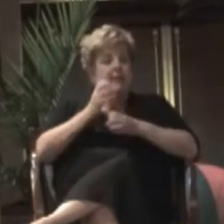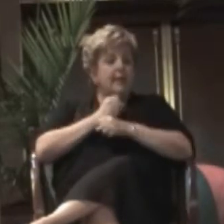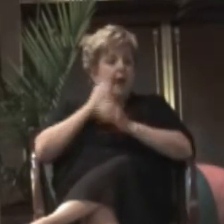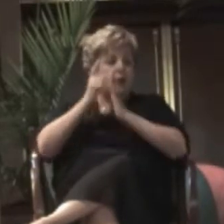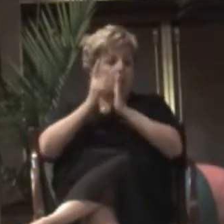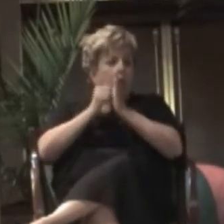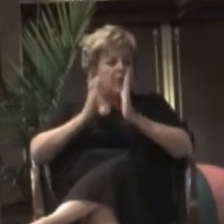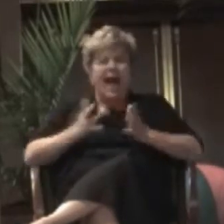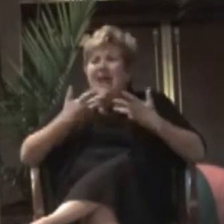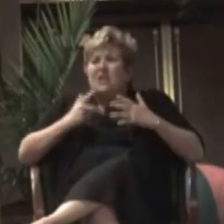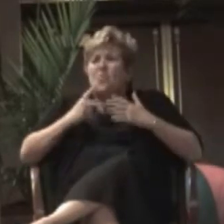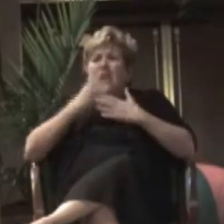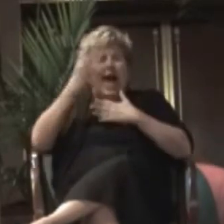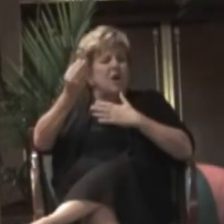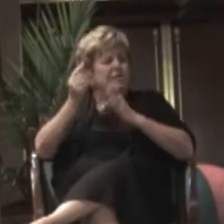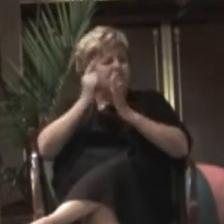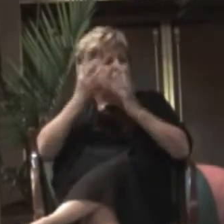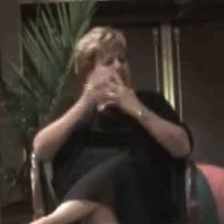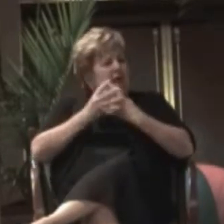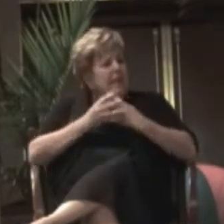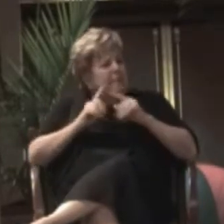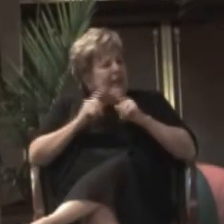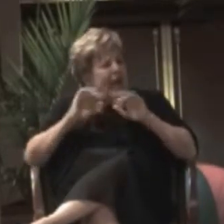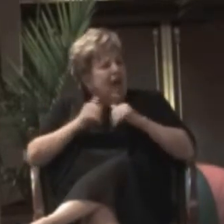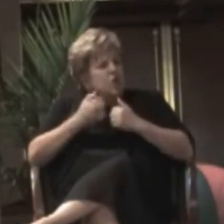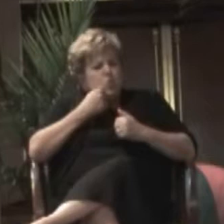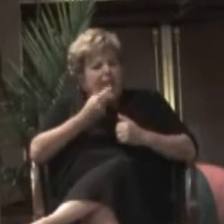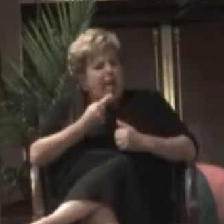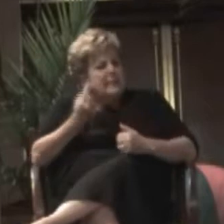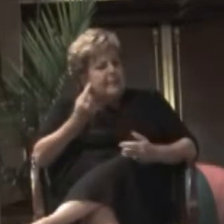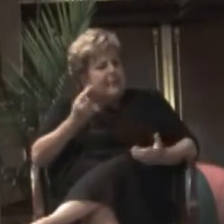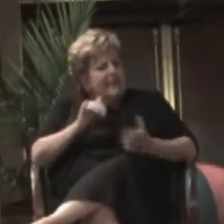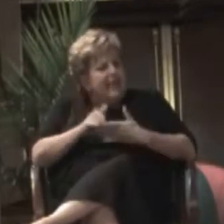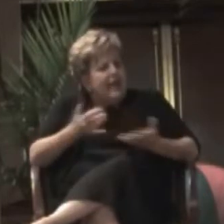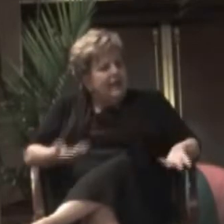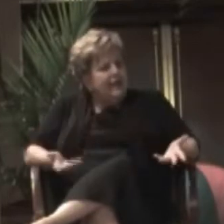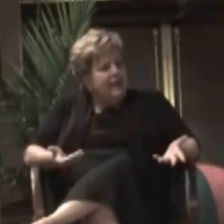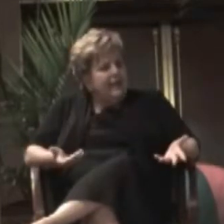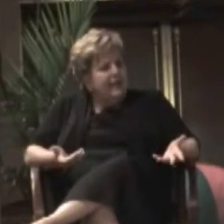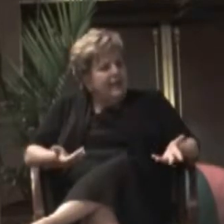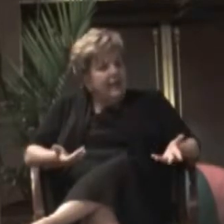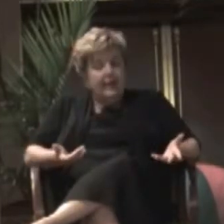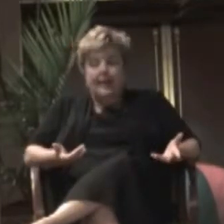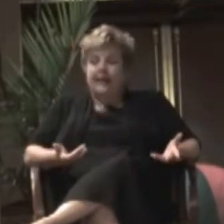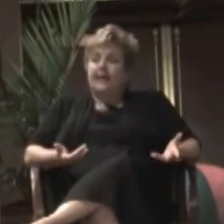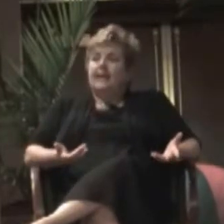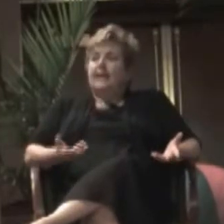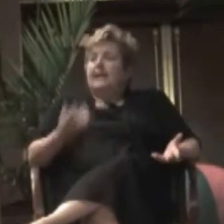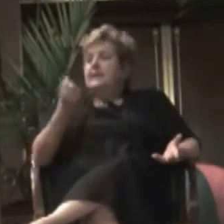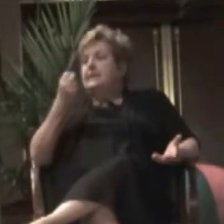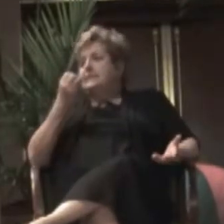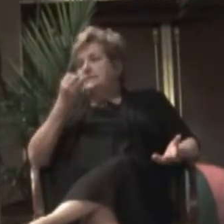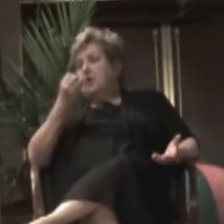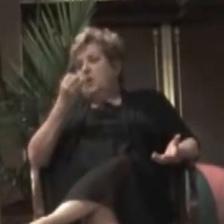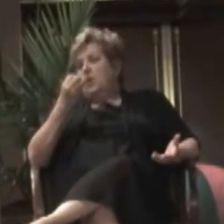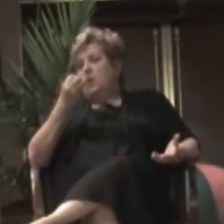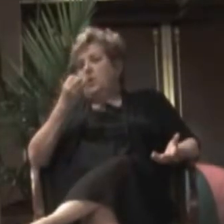jail, but I don't know how to tell somebody that I don't want to get out. And so they negotiated my release. I was charged